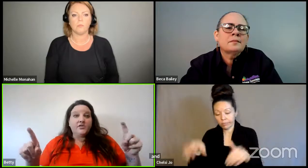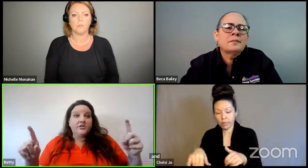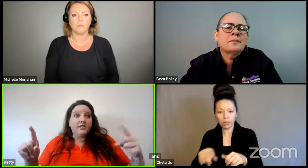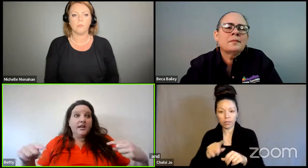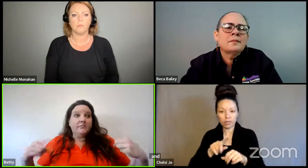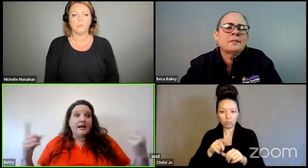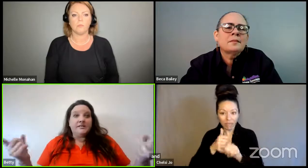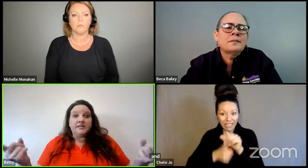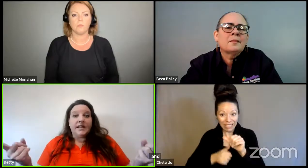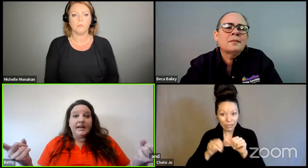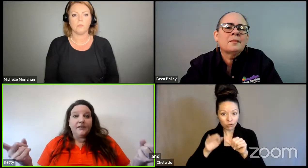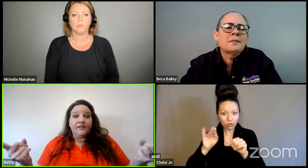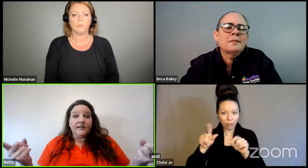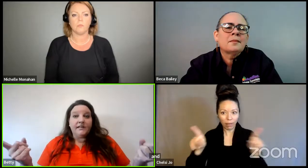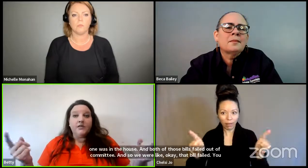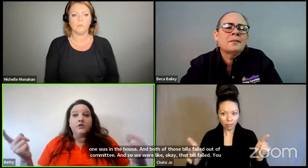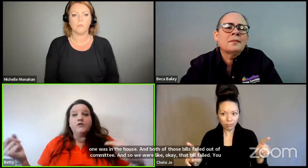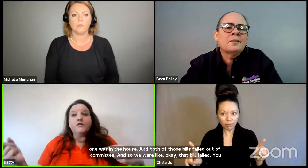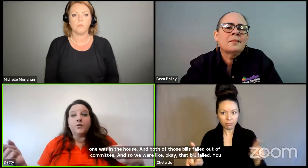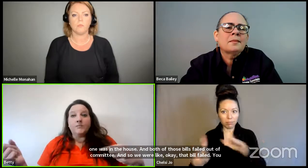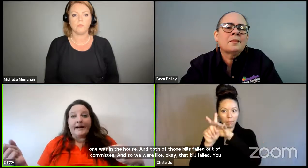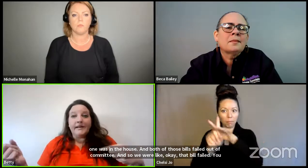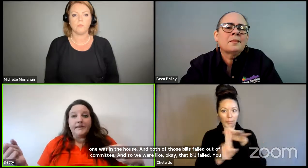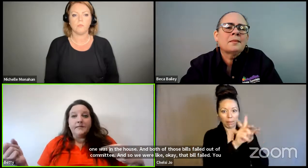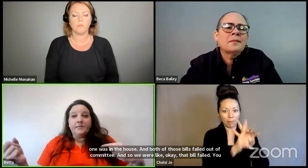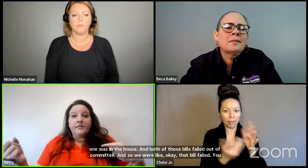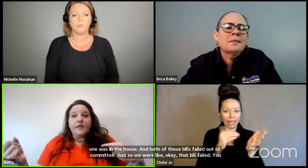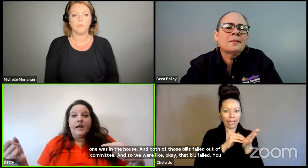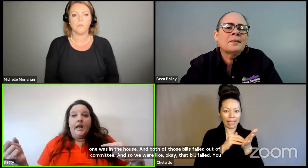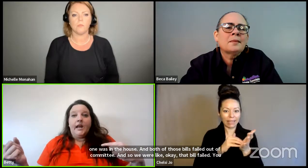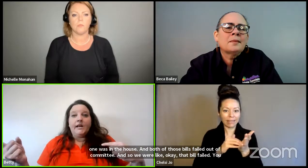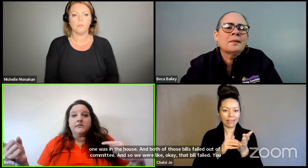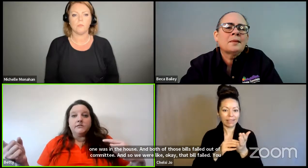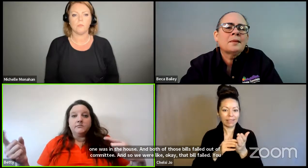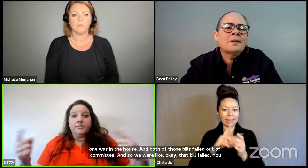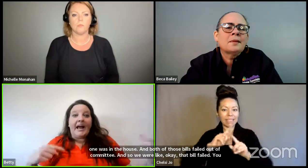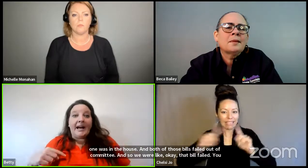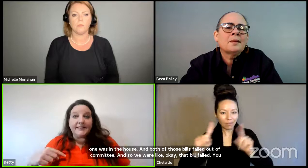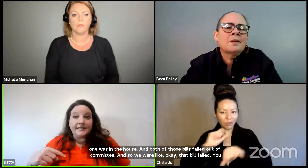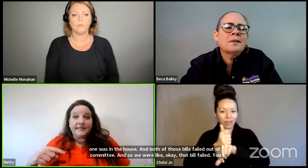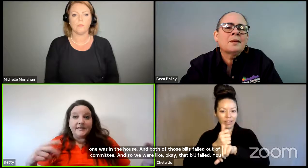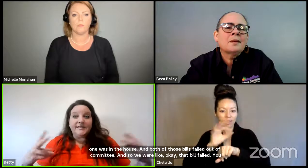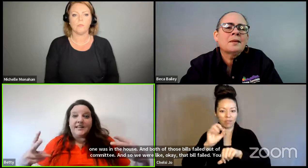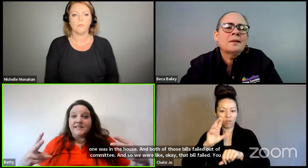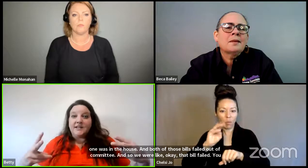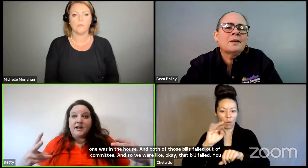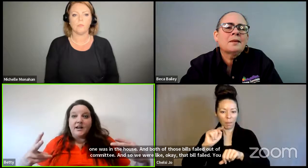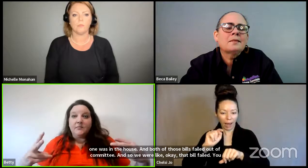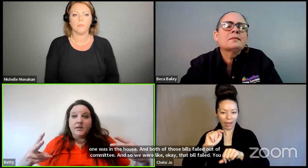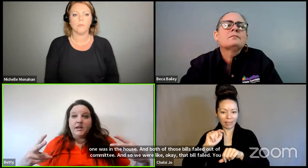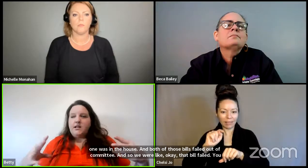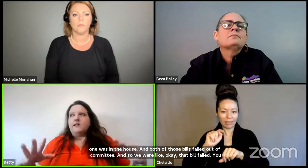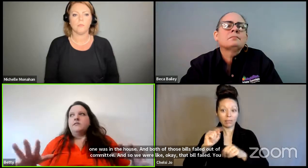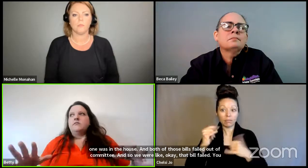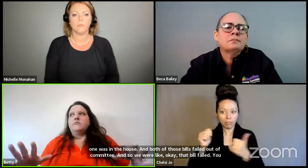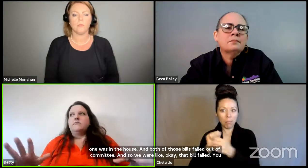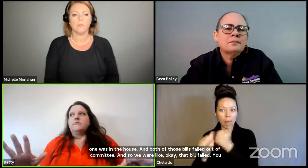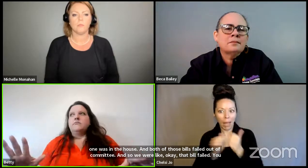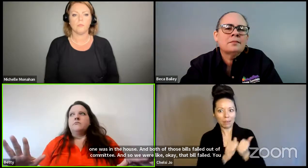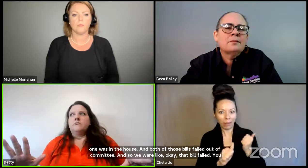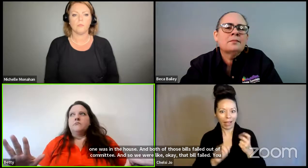bills actually came back to life in a new format and passed the second time.